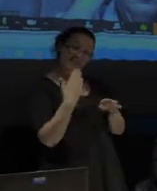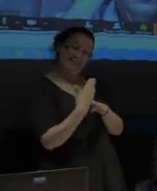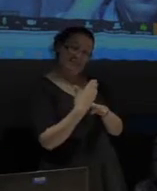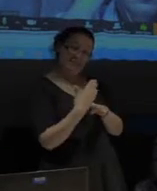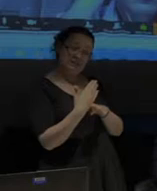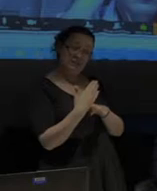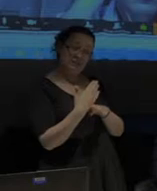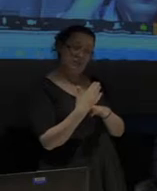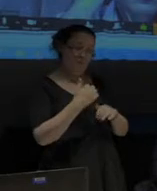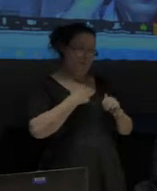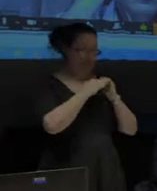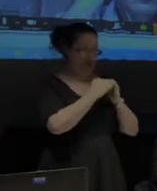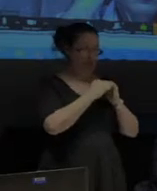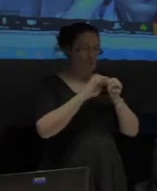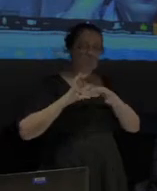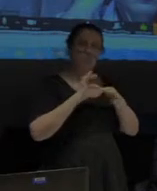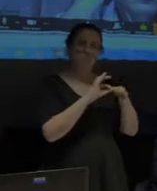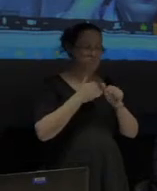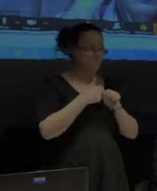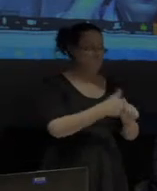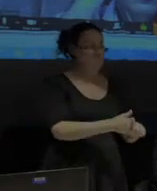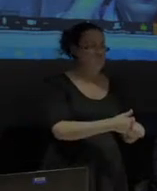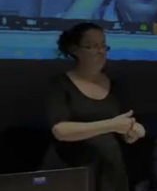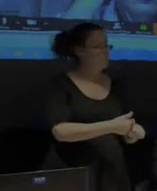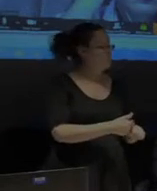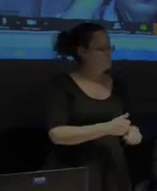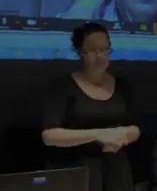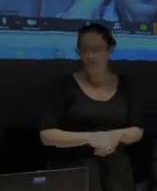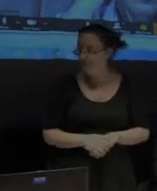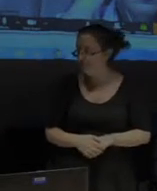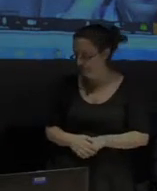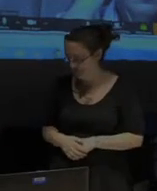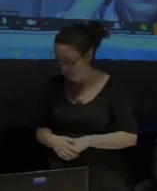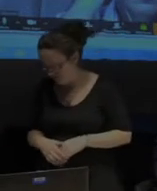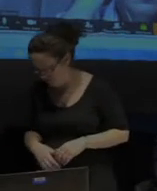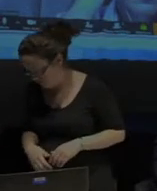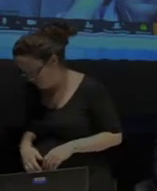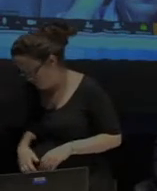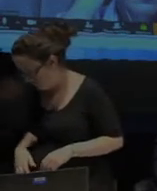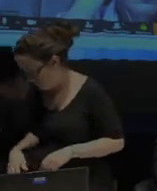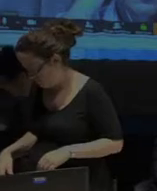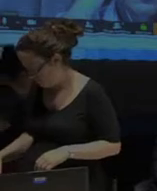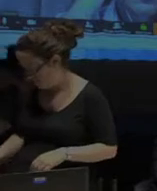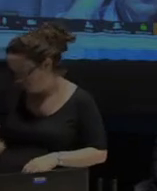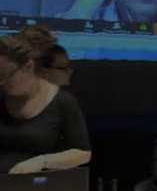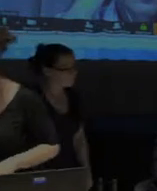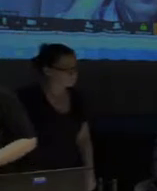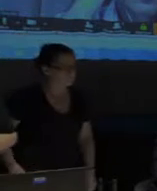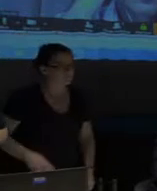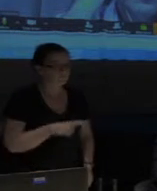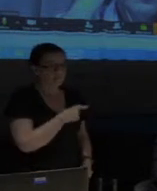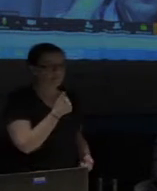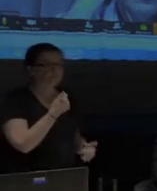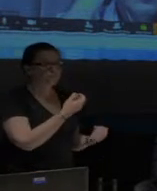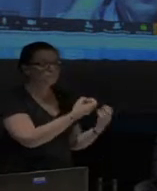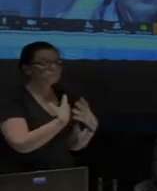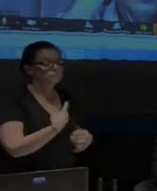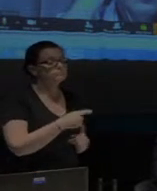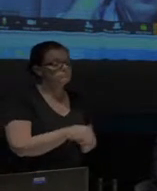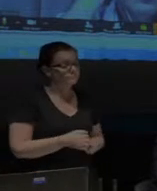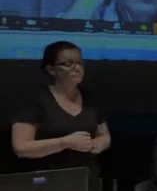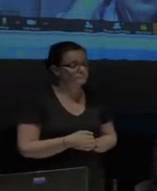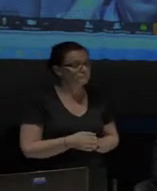are. Neil? I think Olive's given a really good contribution there.